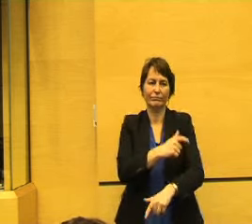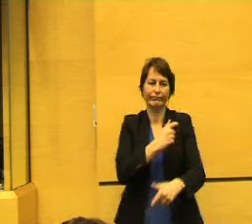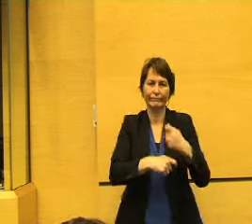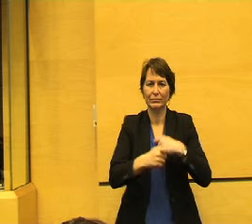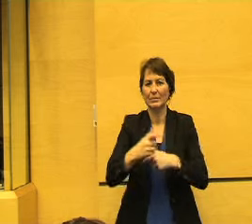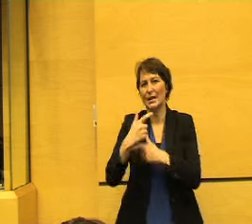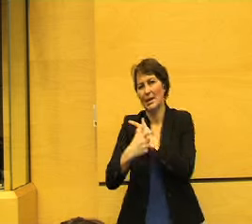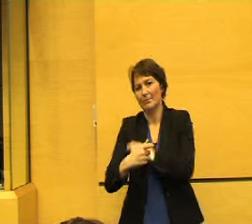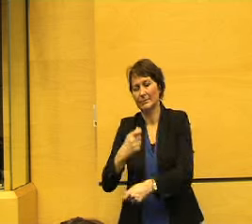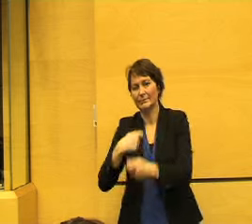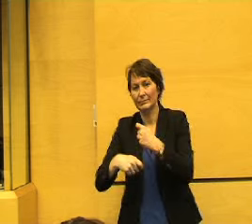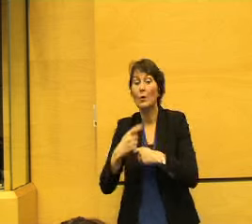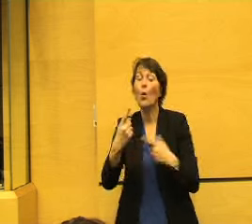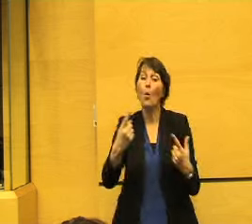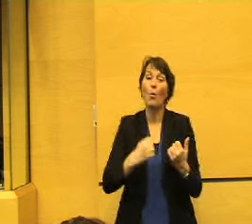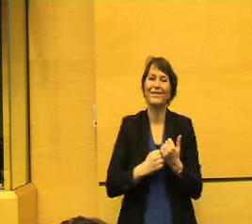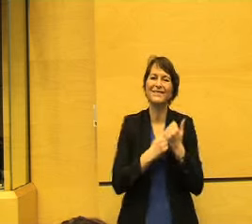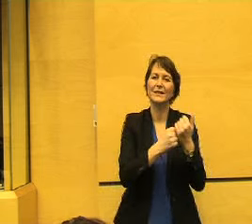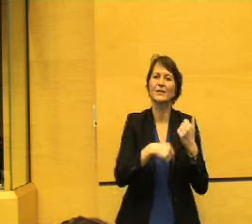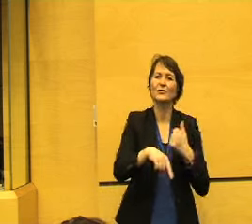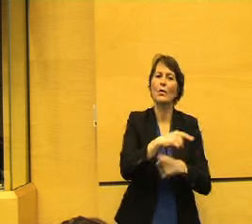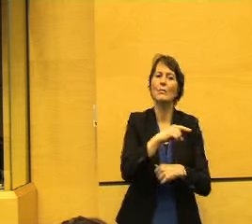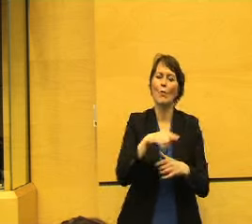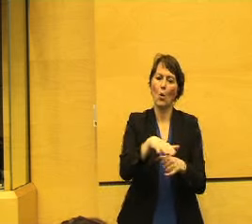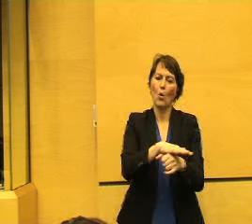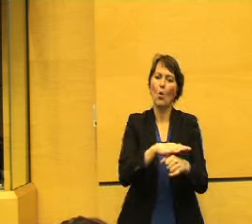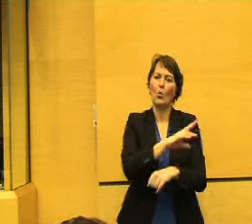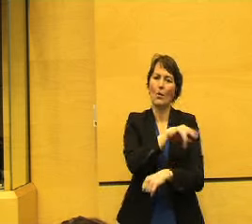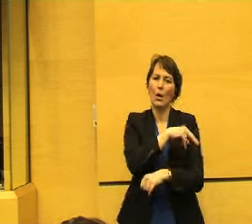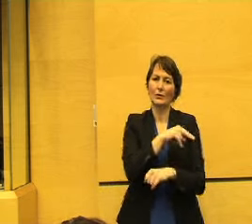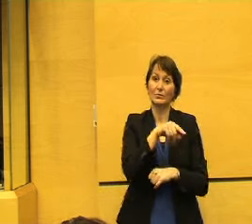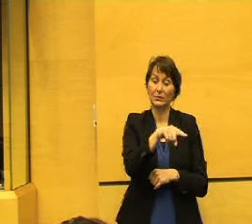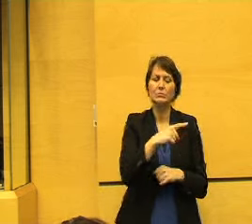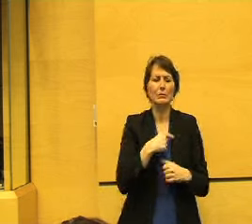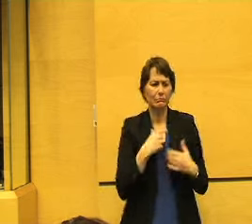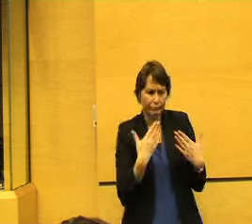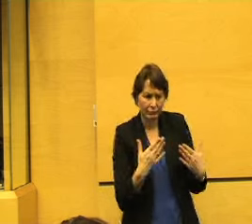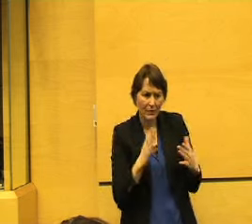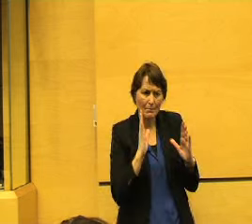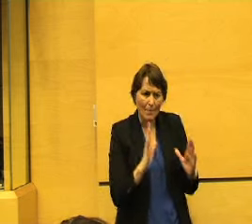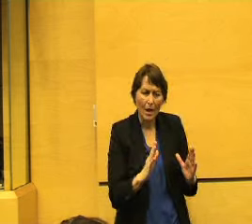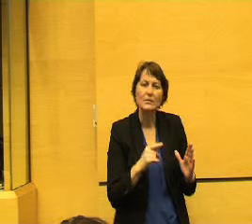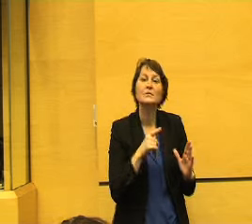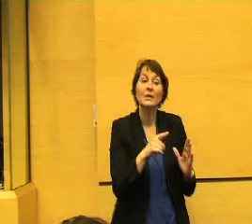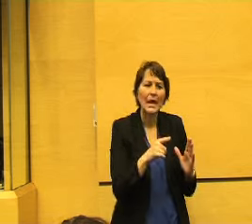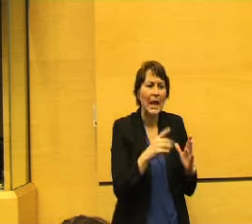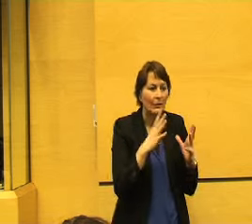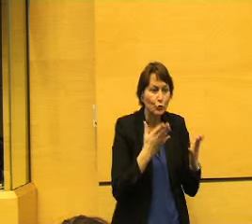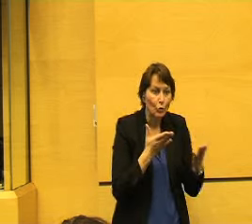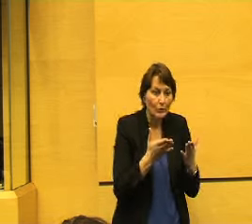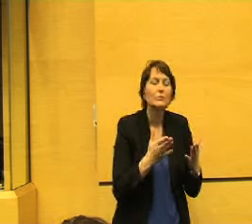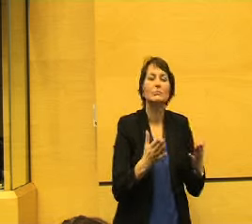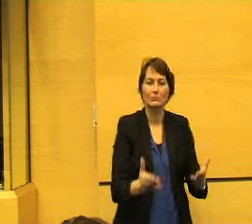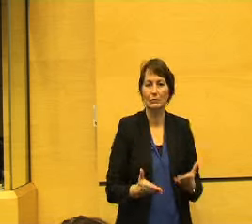devices to local hospitals in order to provide the necessary services to those in the camps.